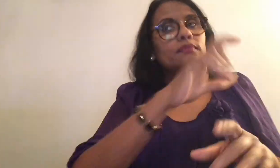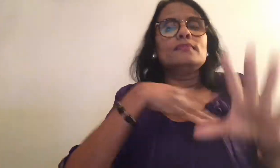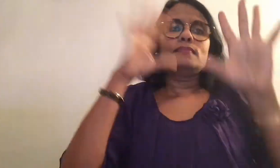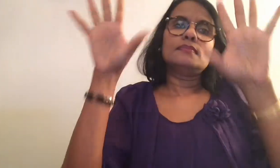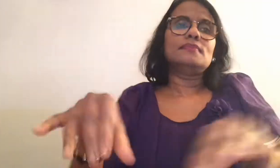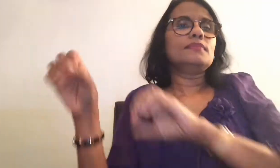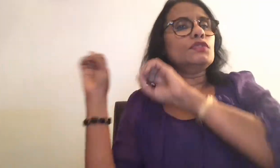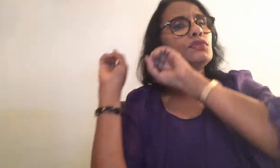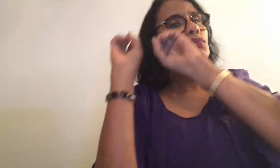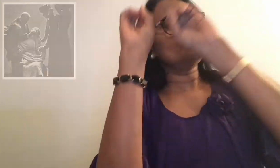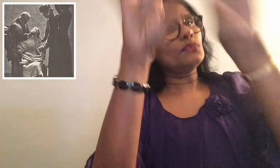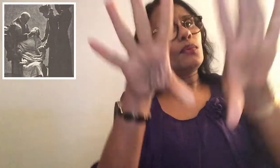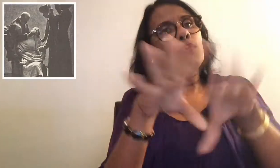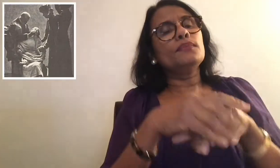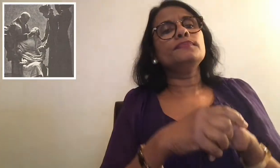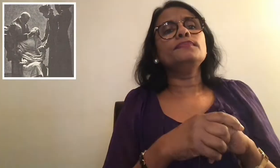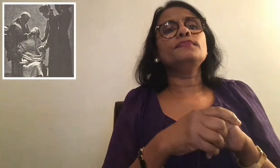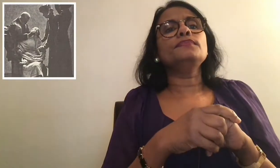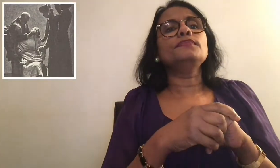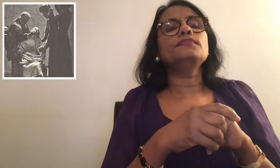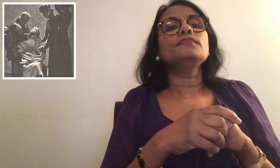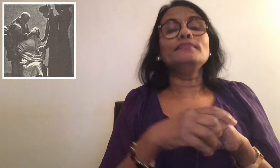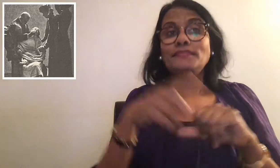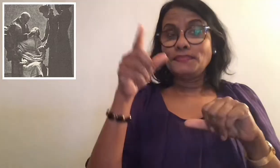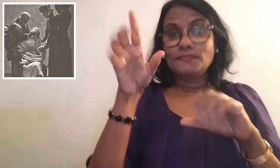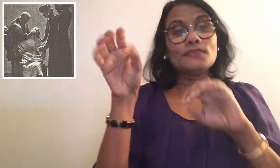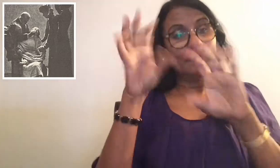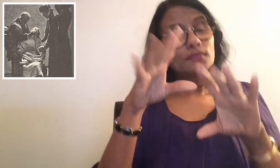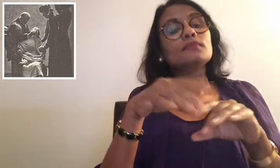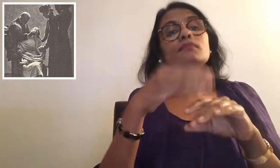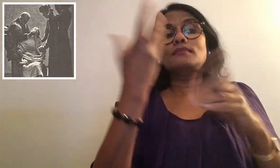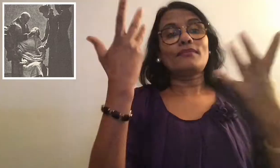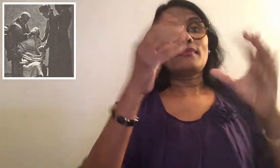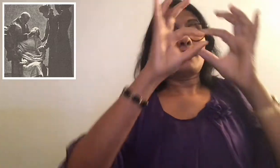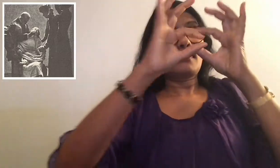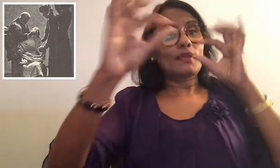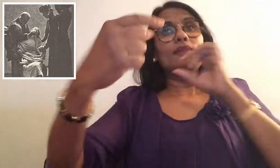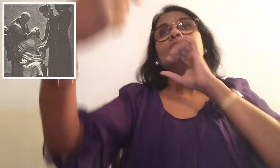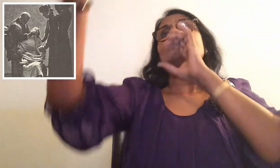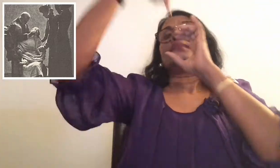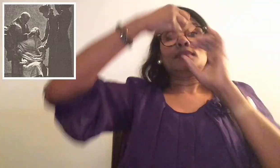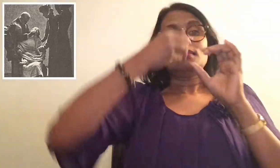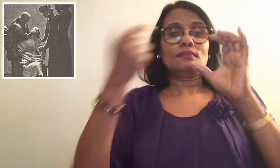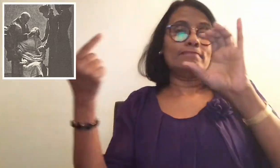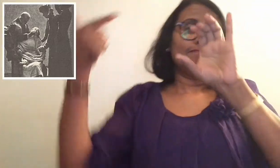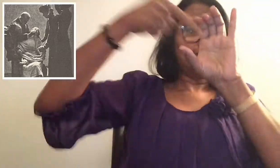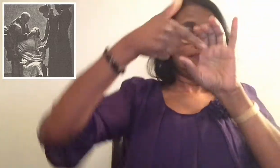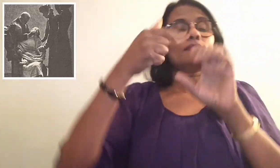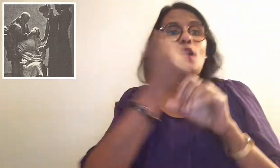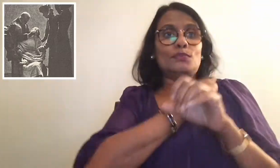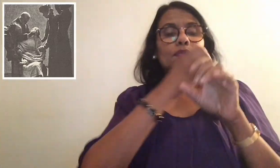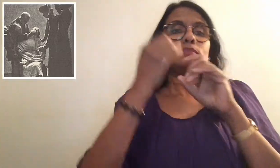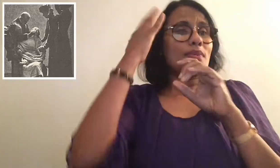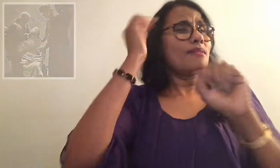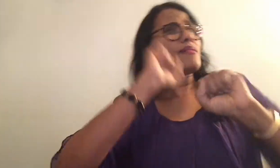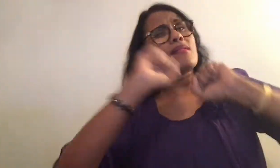up. Pull it through. There you go. See? It's about experience. Once you get the experience, it's not that hard. Perfect. Good job. Big